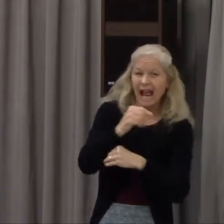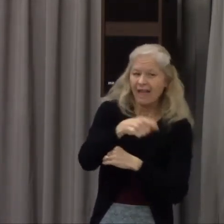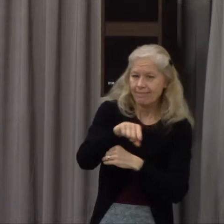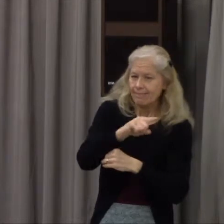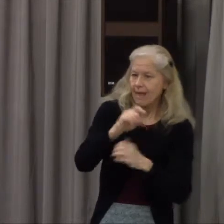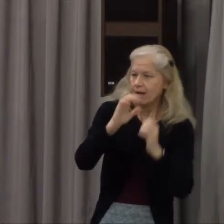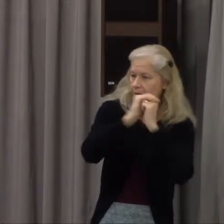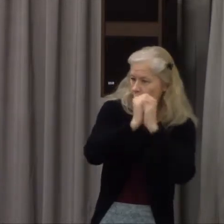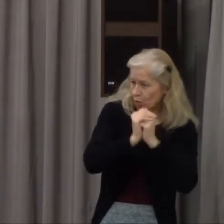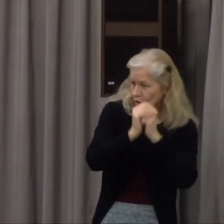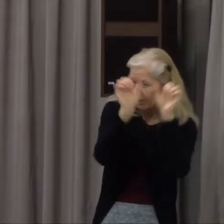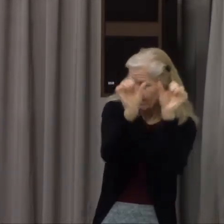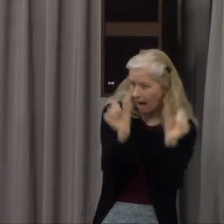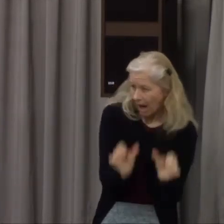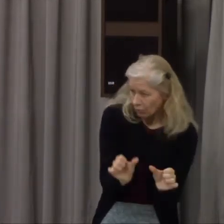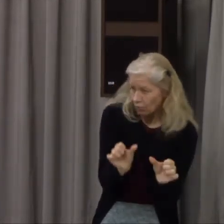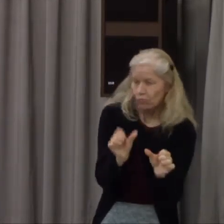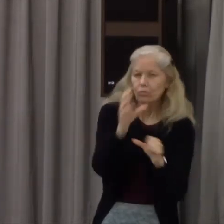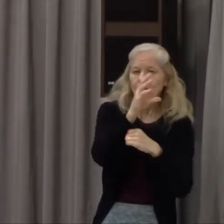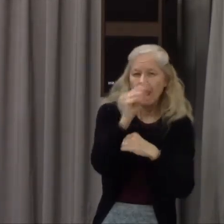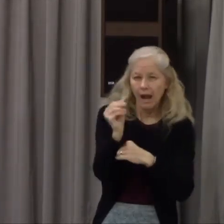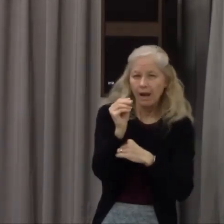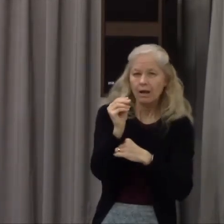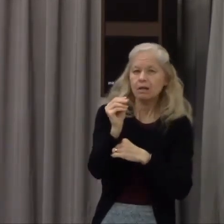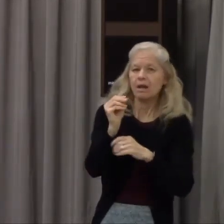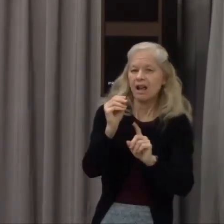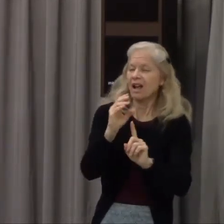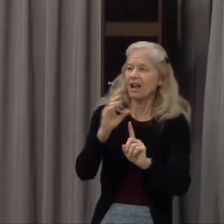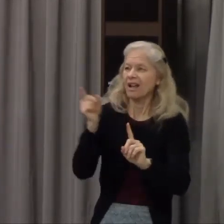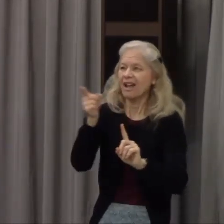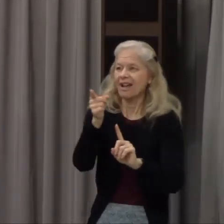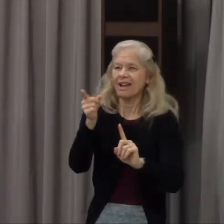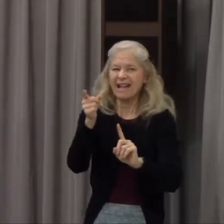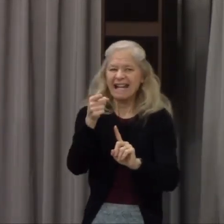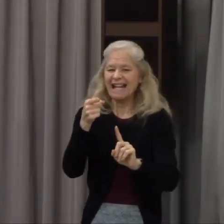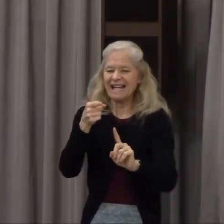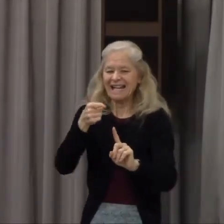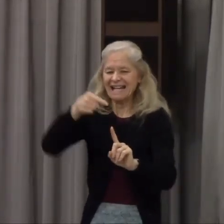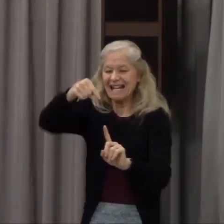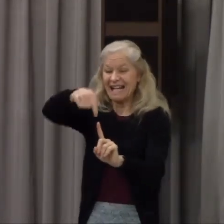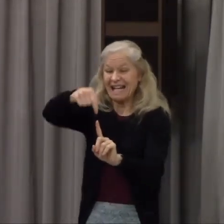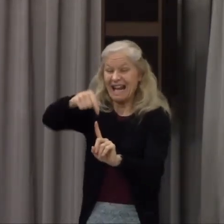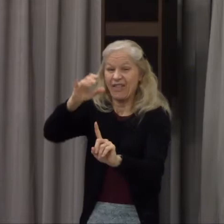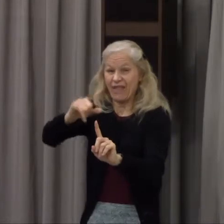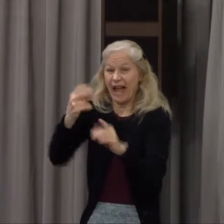Well, you find that back in Numbers 25 or so.